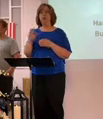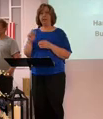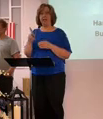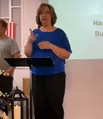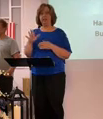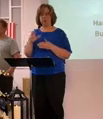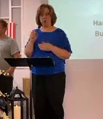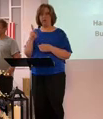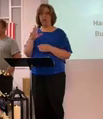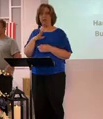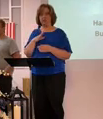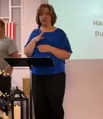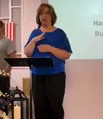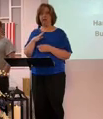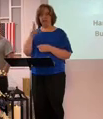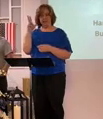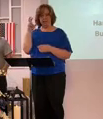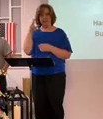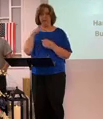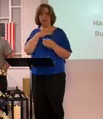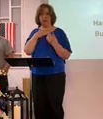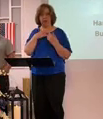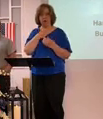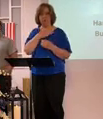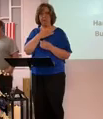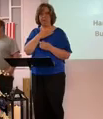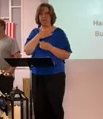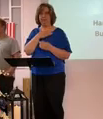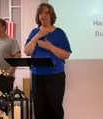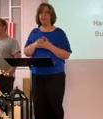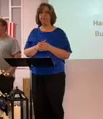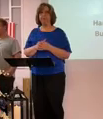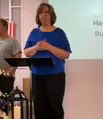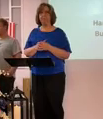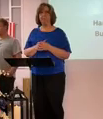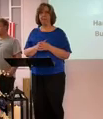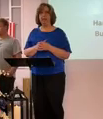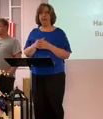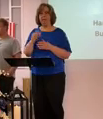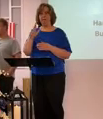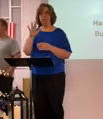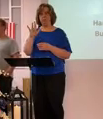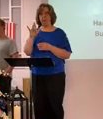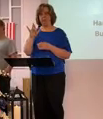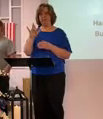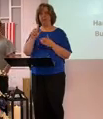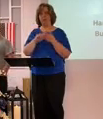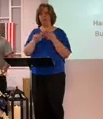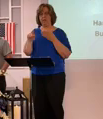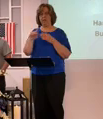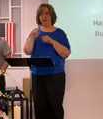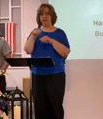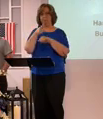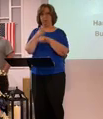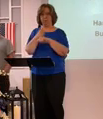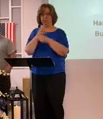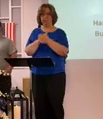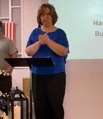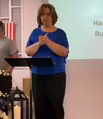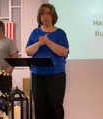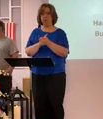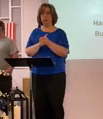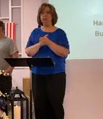he's okay, he's in there, I hear the heartbeat. Well, at my 25 week appointment, it was